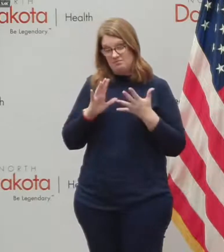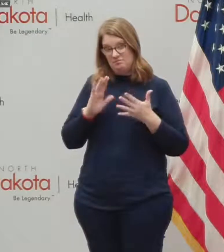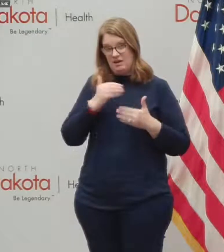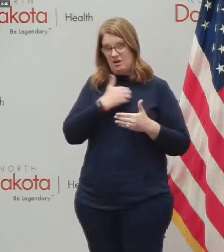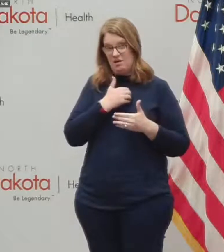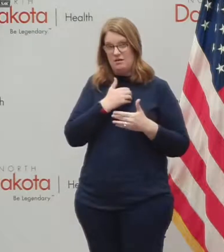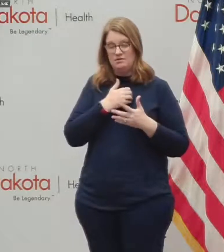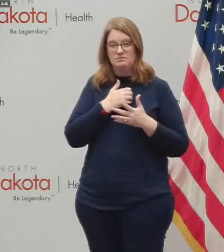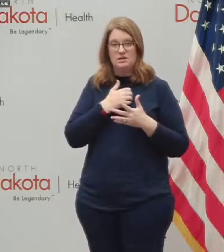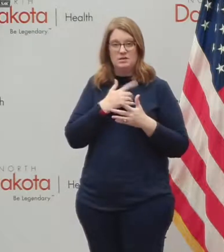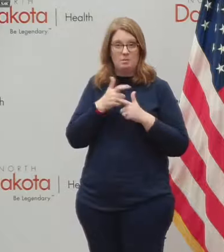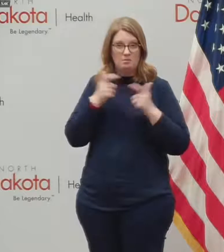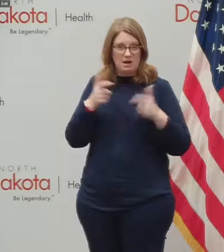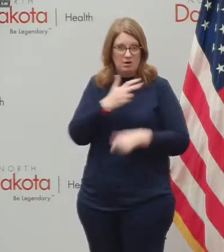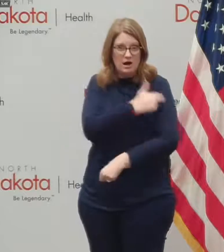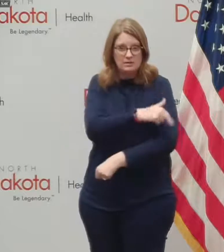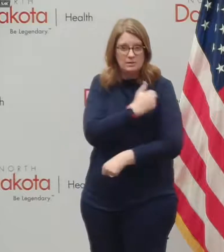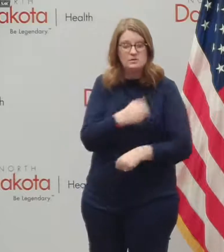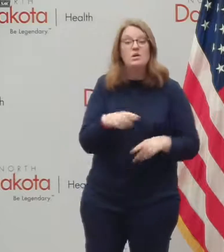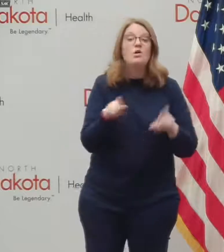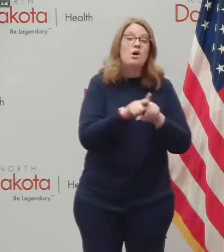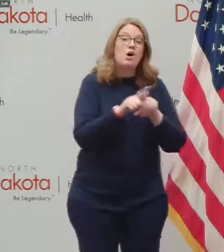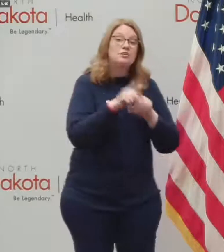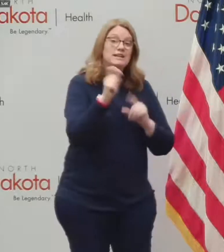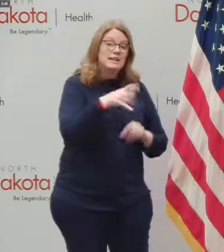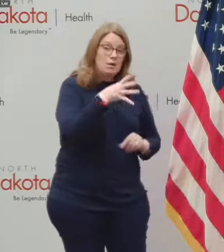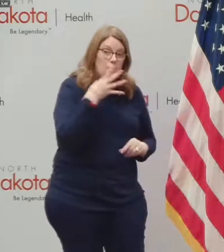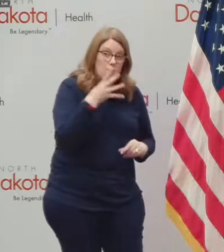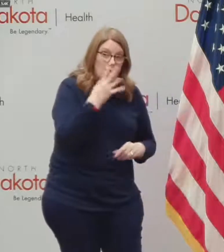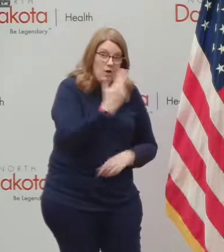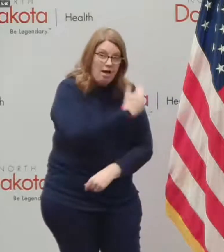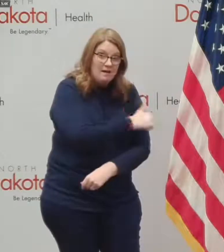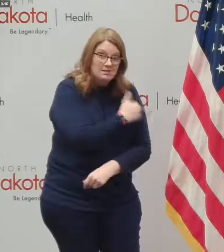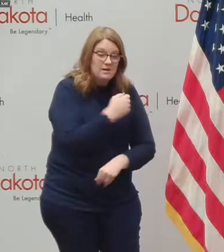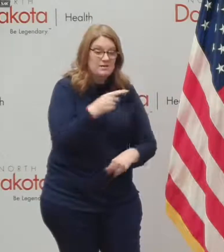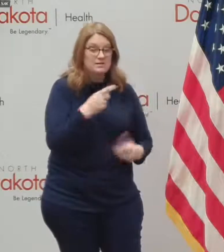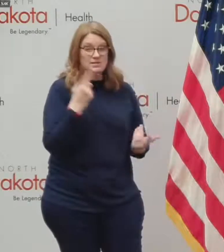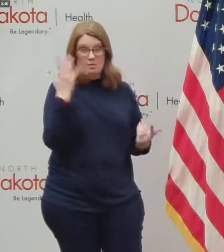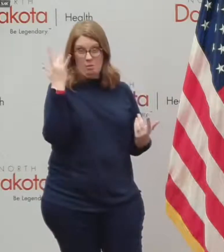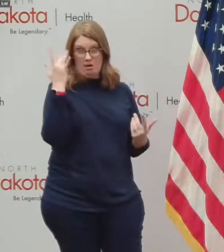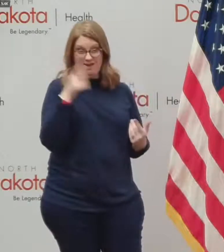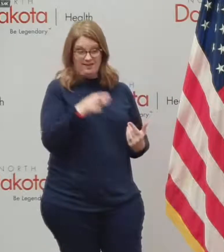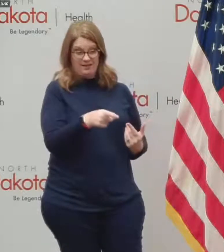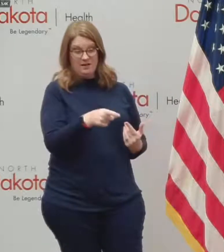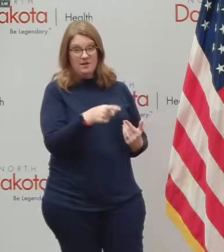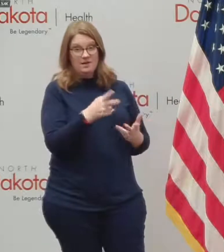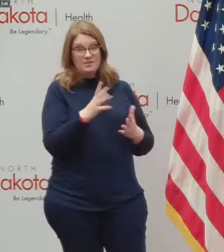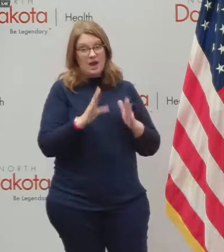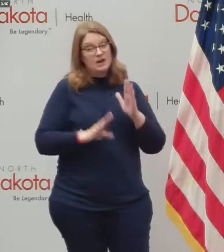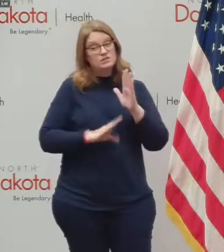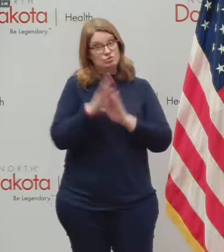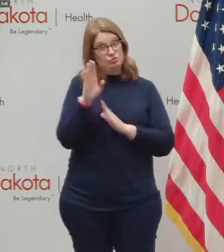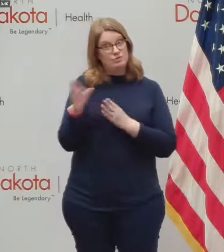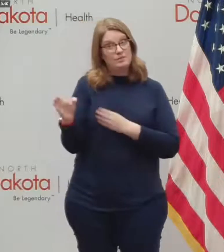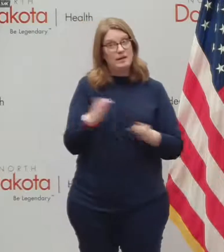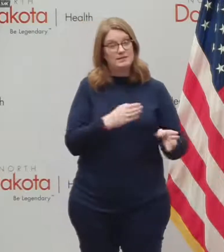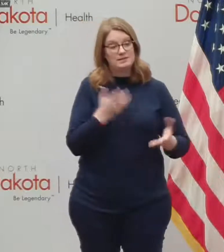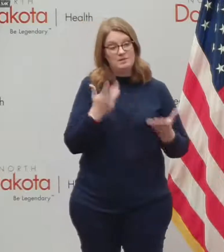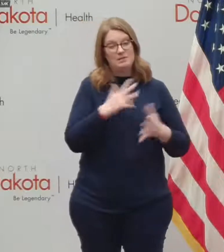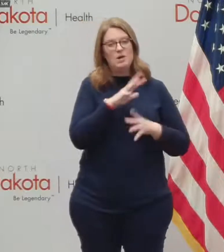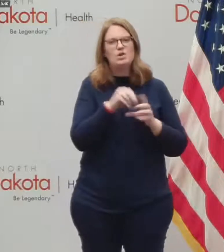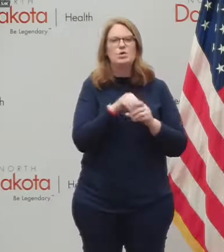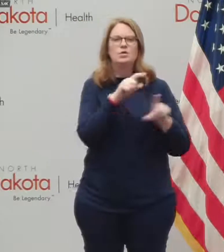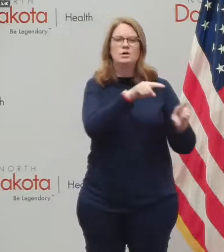hospitals. We also need our rural hospitals to participate, because in some cases our surge plans may include